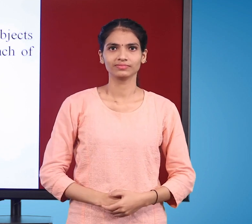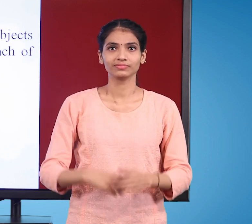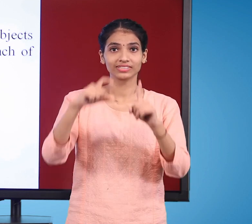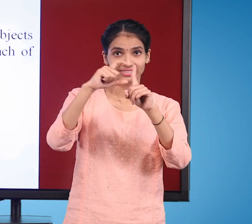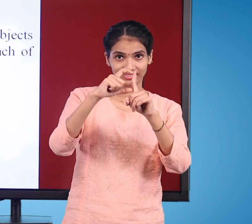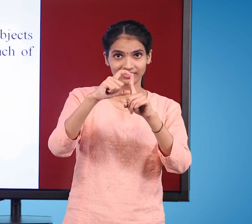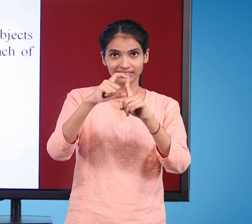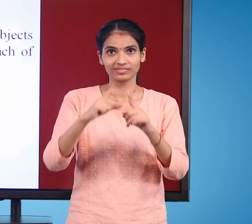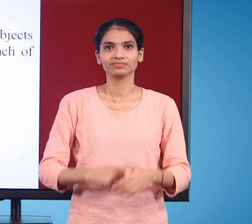D.